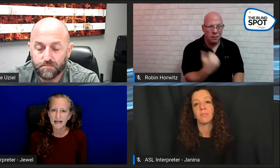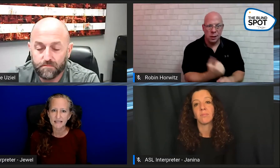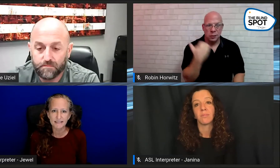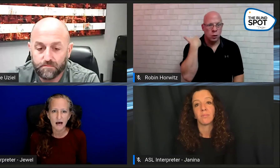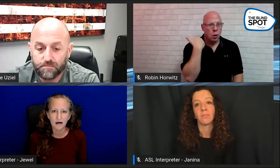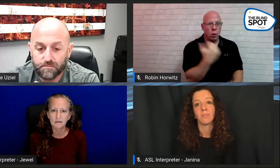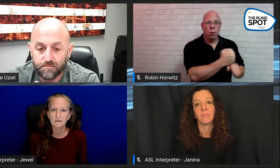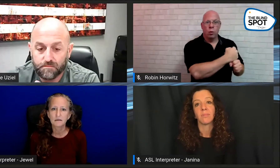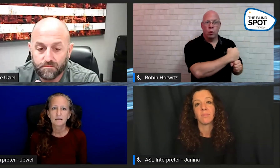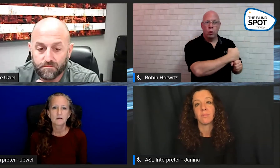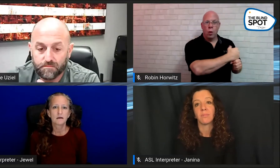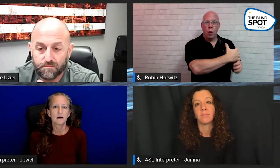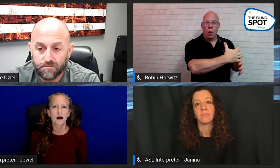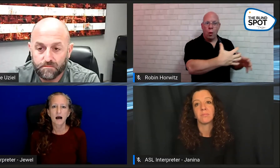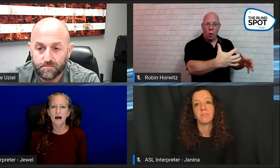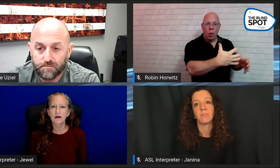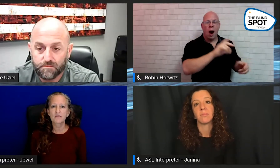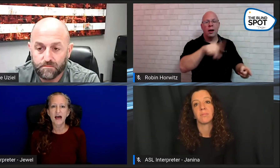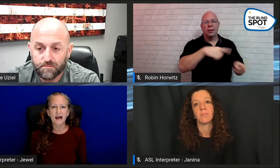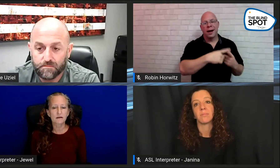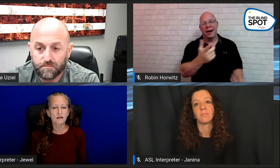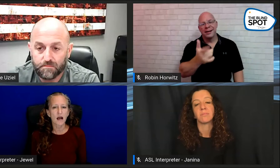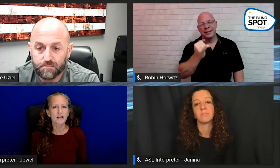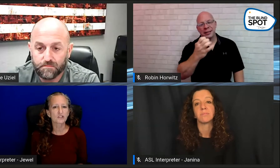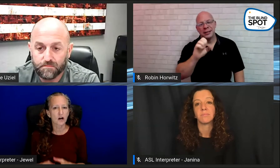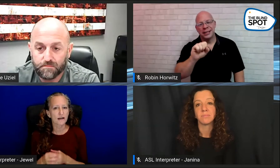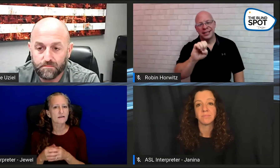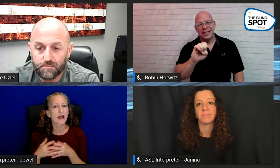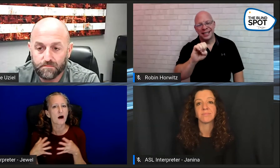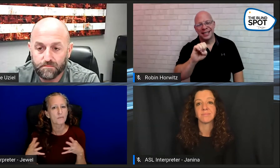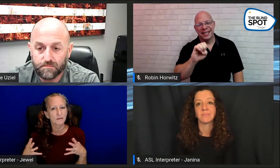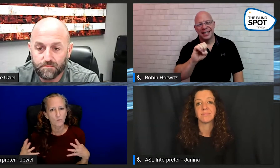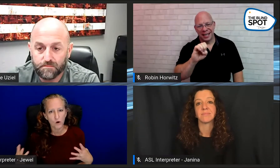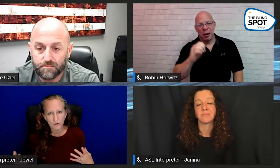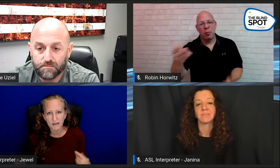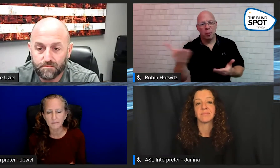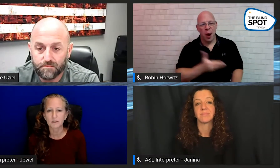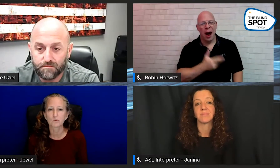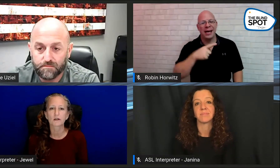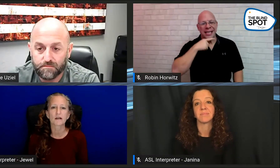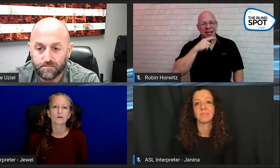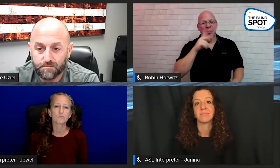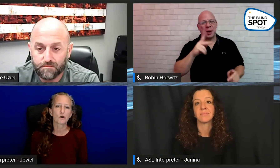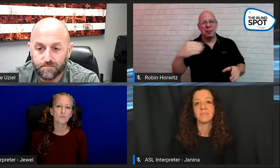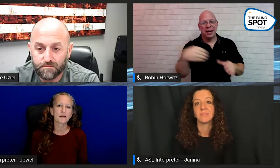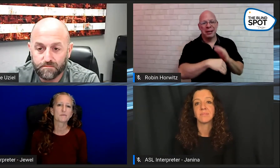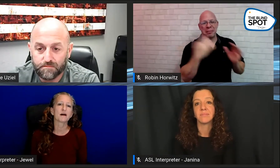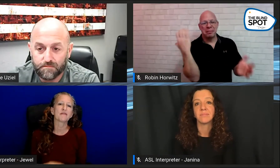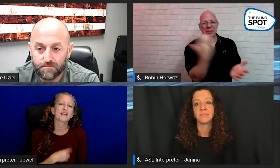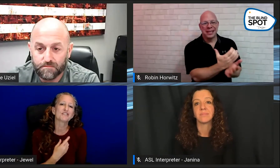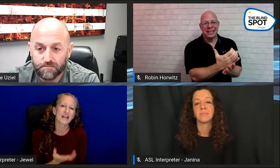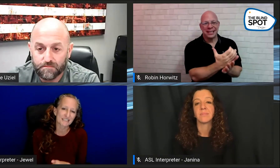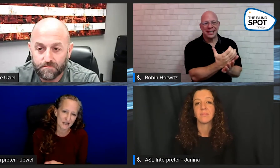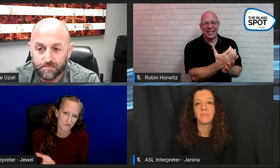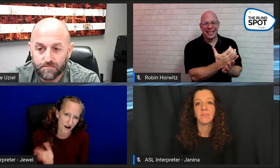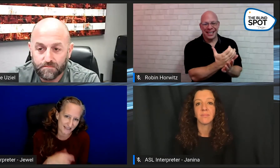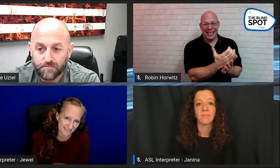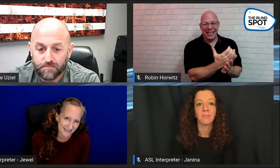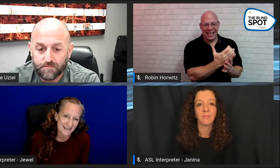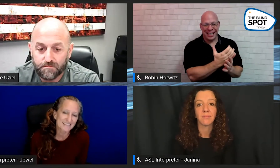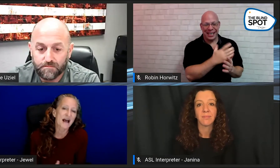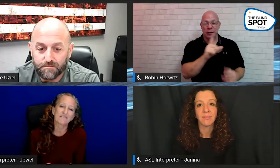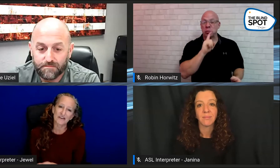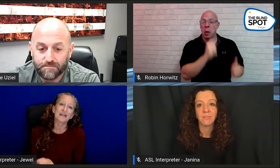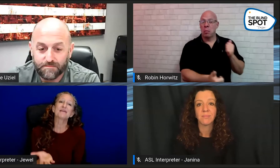it in ASL, that I started helping more people and working with more people. And then Jesse brought